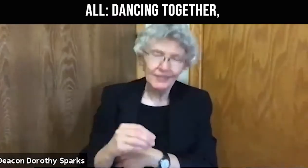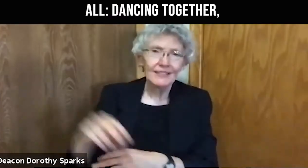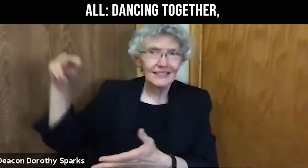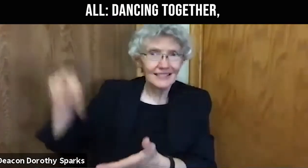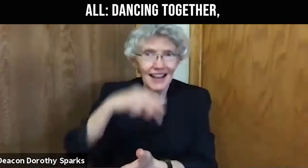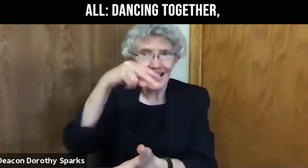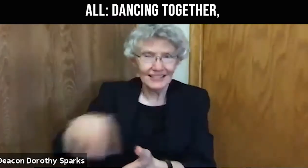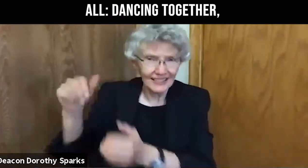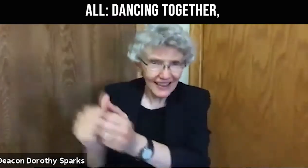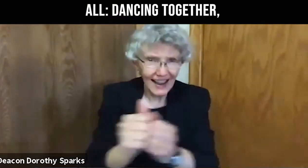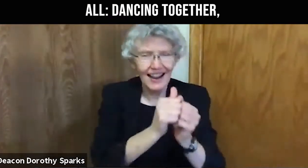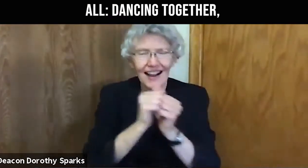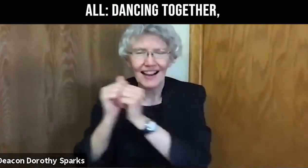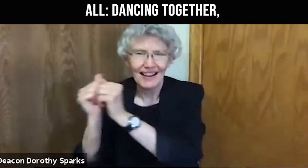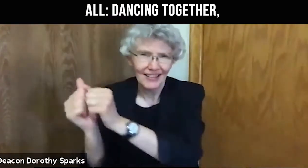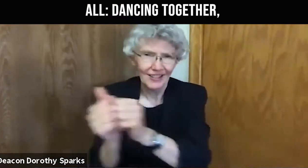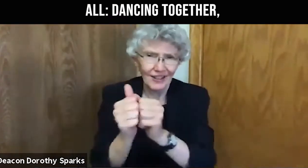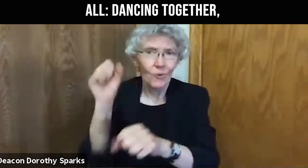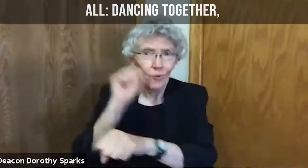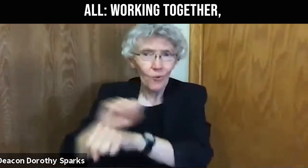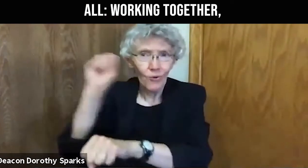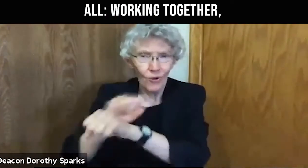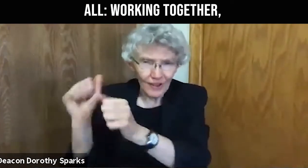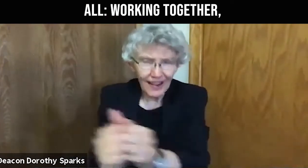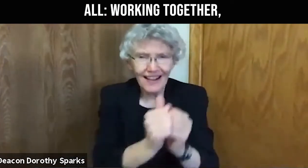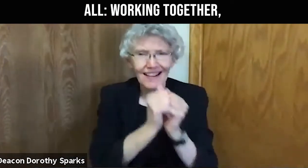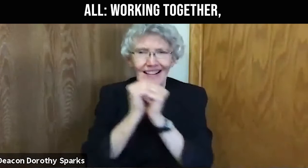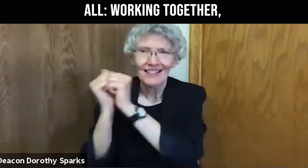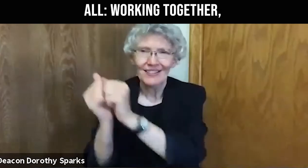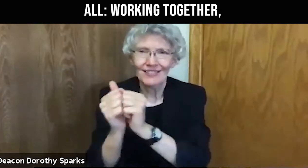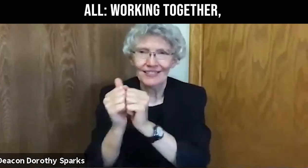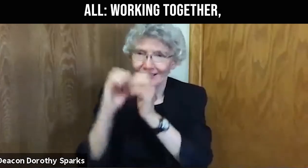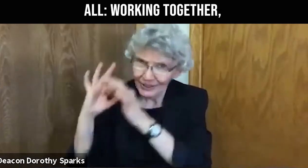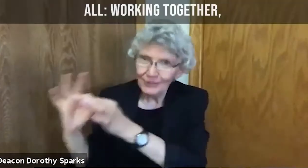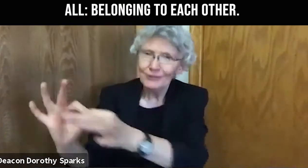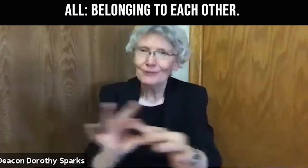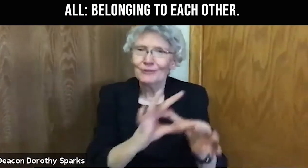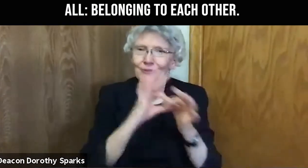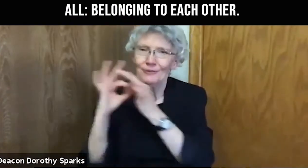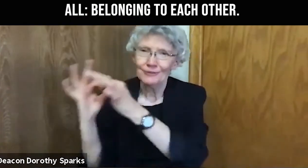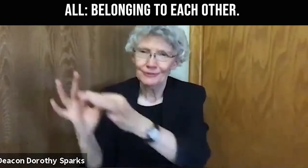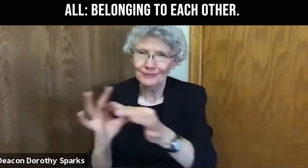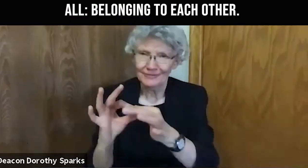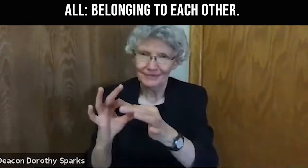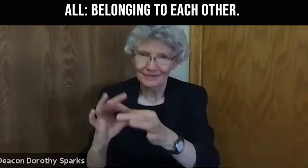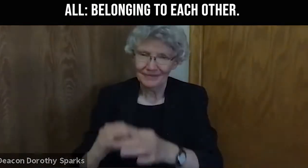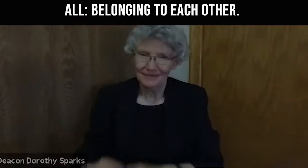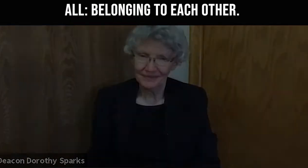Please follow along, dancing together, working together, belonging to each